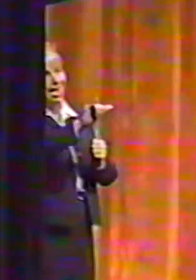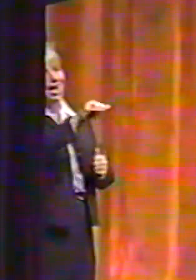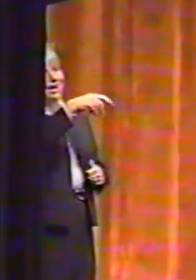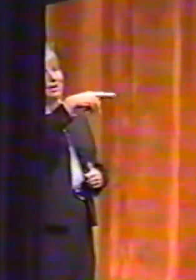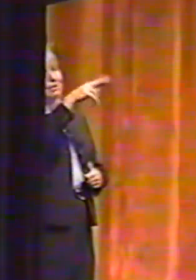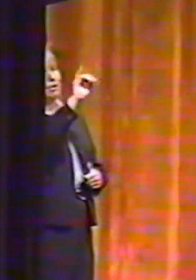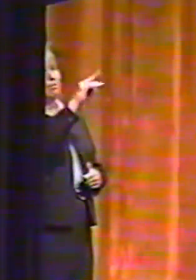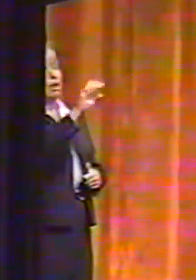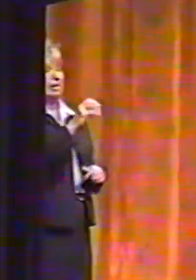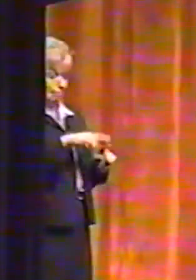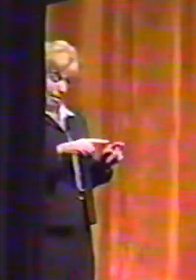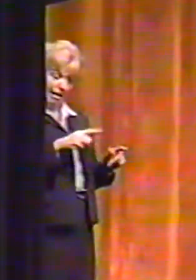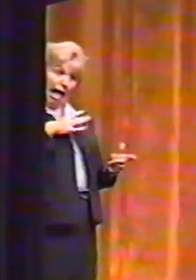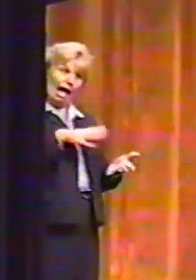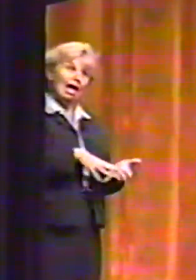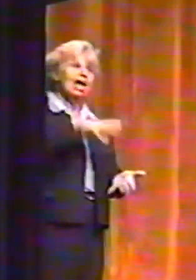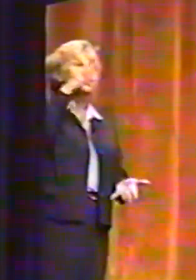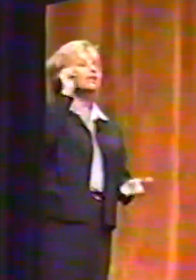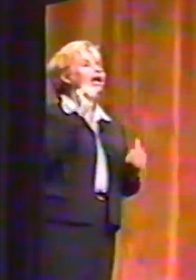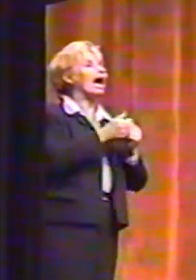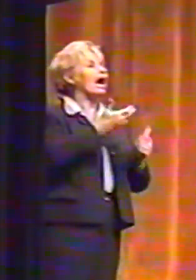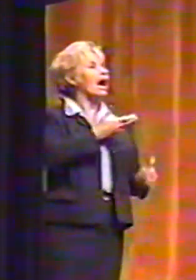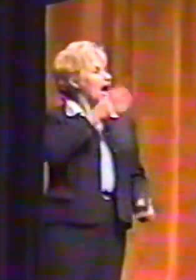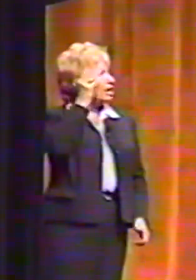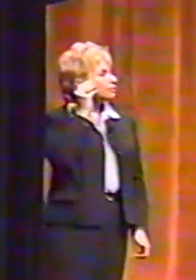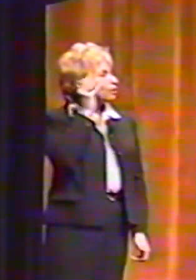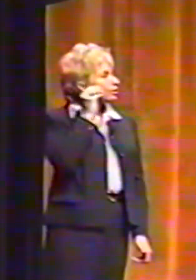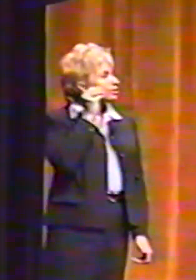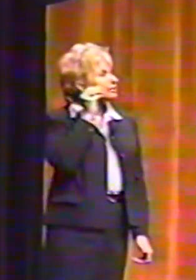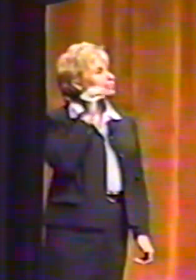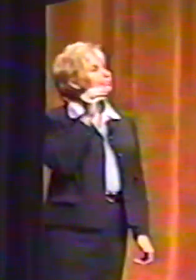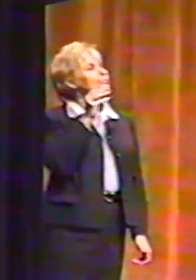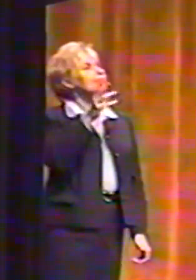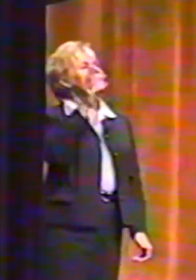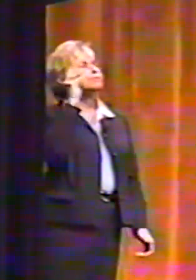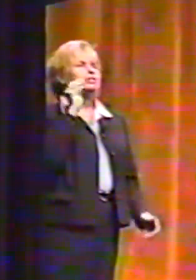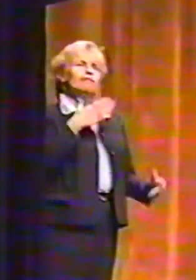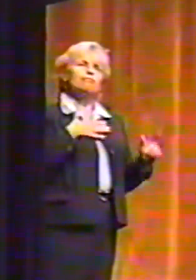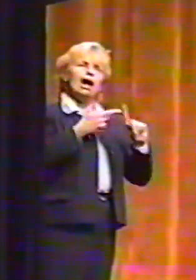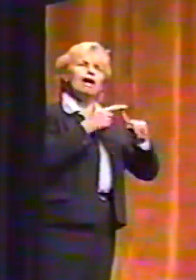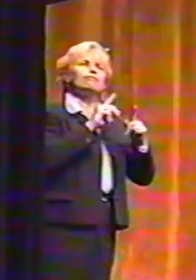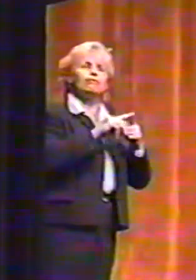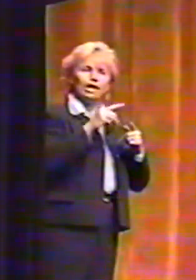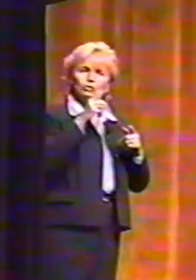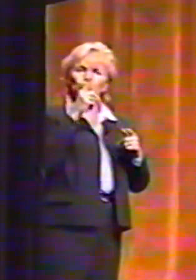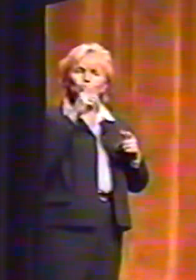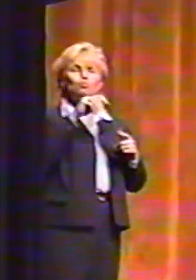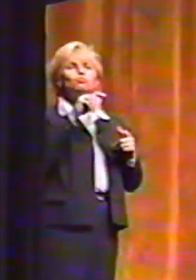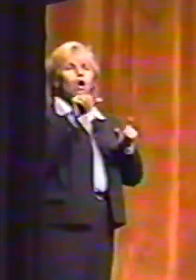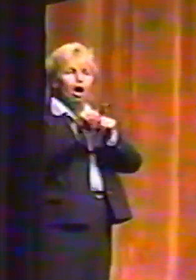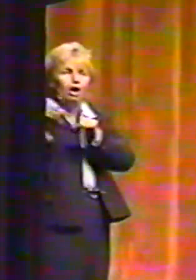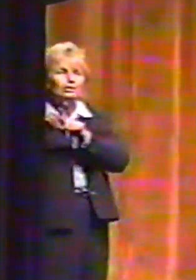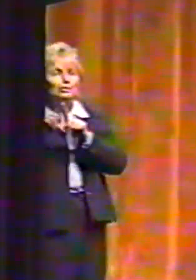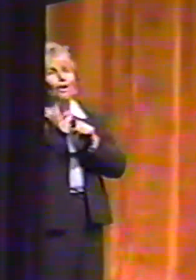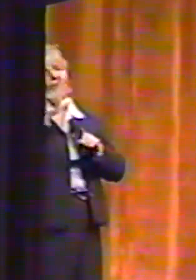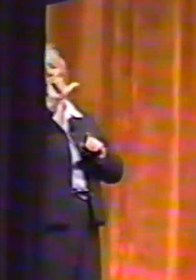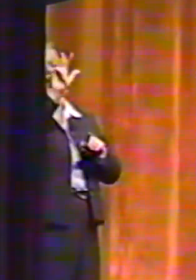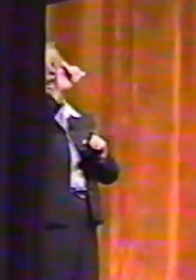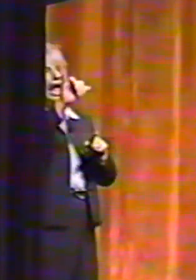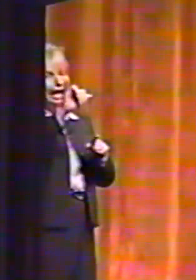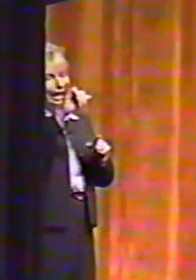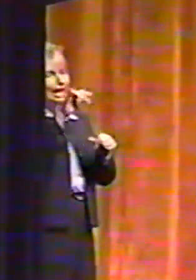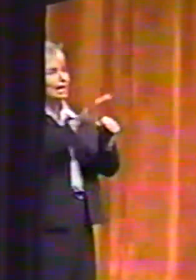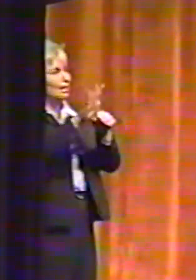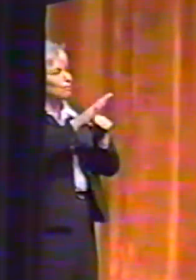I've learned in our experience and through the experiences of some friends of mine who've also been lucky enough to win a Pulitzer is that you make a lot of your